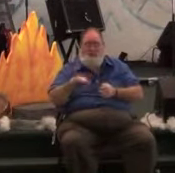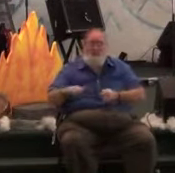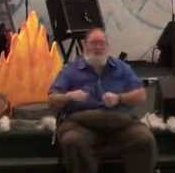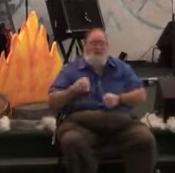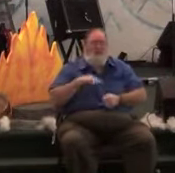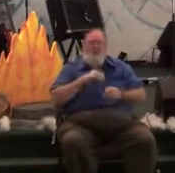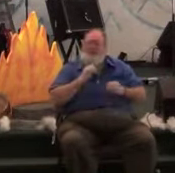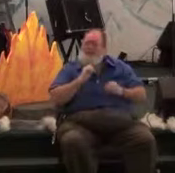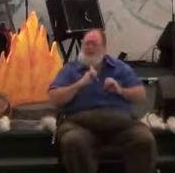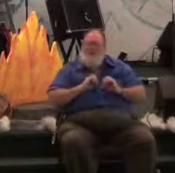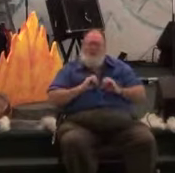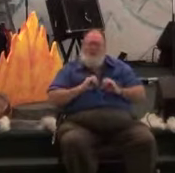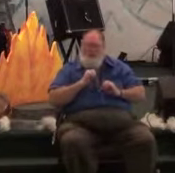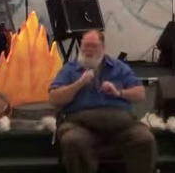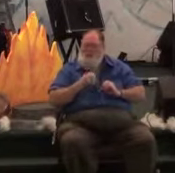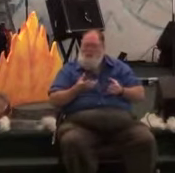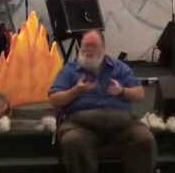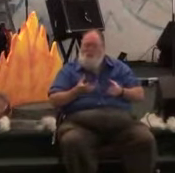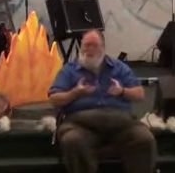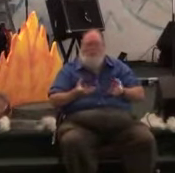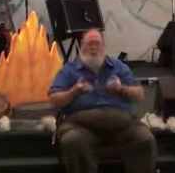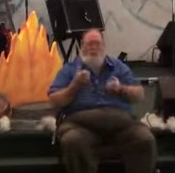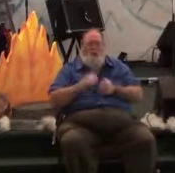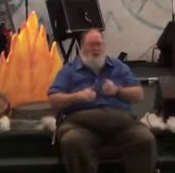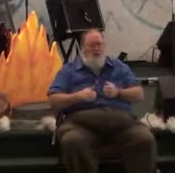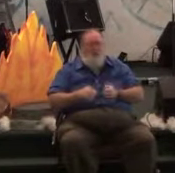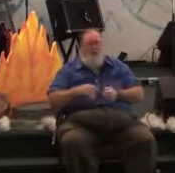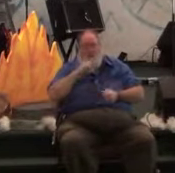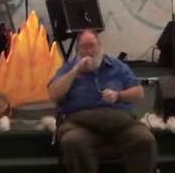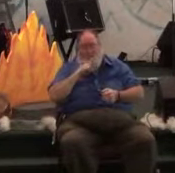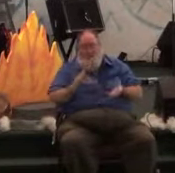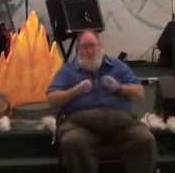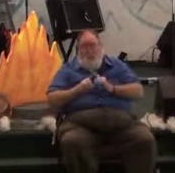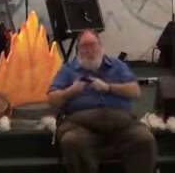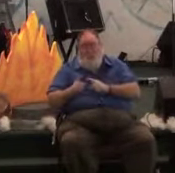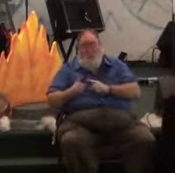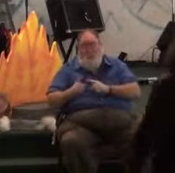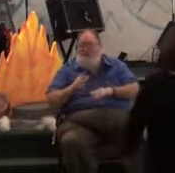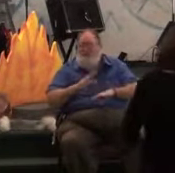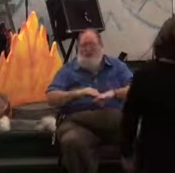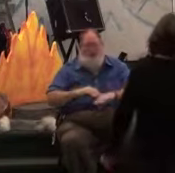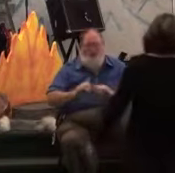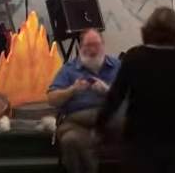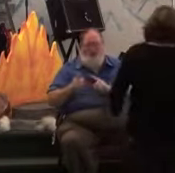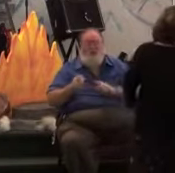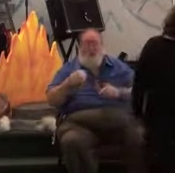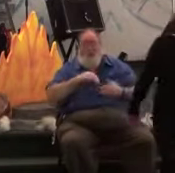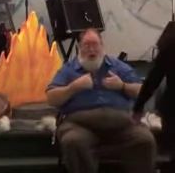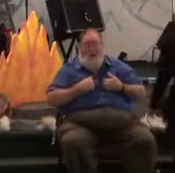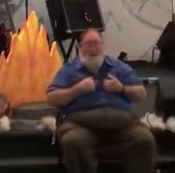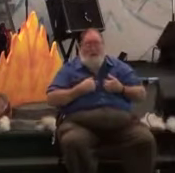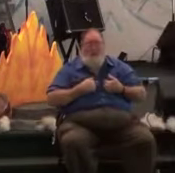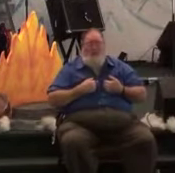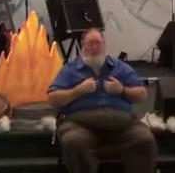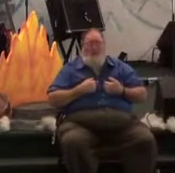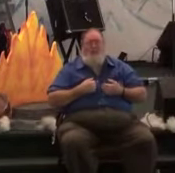go not be able to go because they can't afford it. So we'll have some scholarships and everything, but we'll be able to go down there and